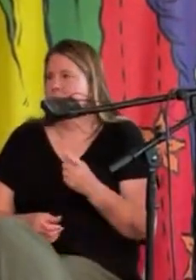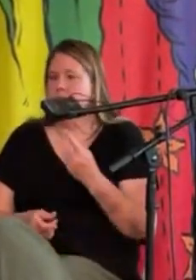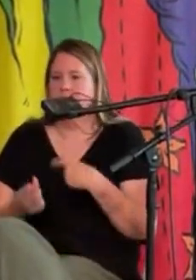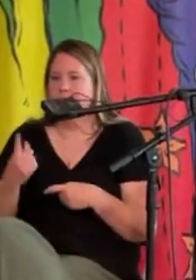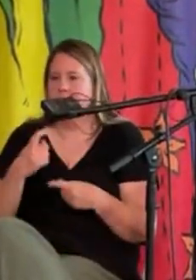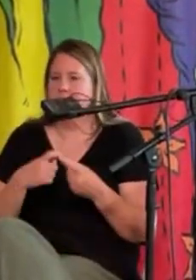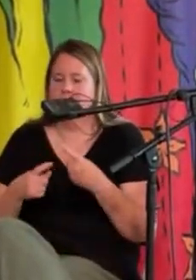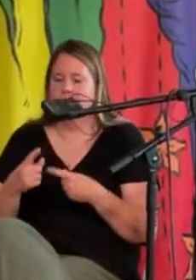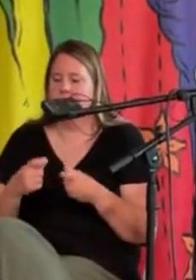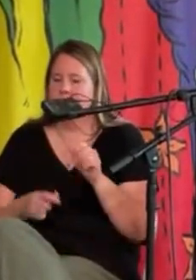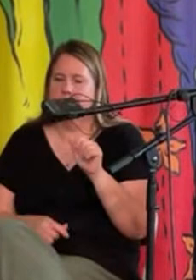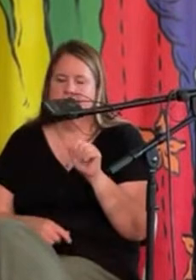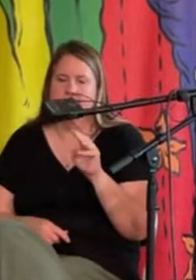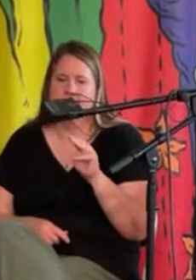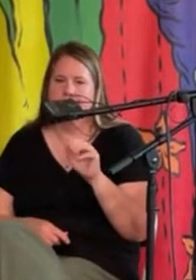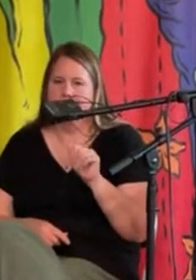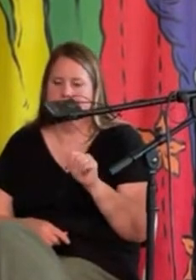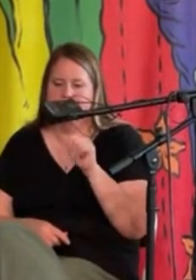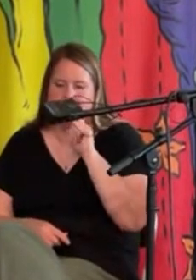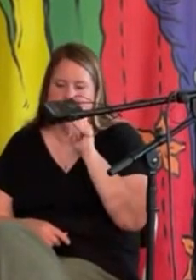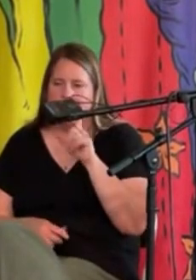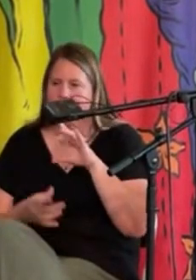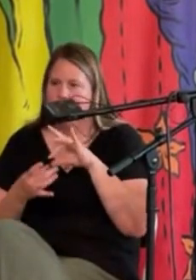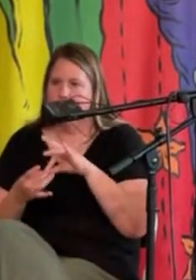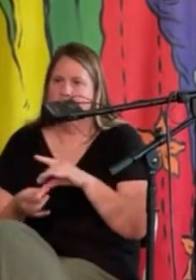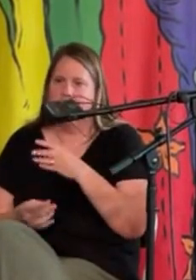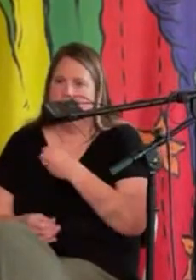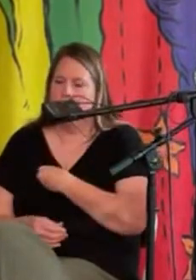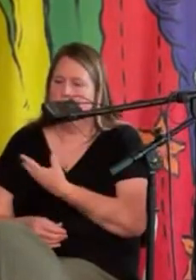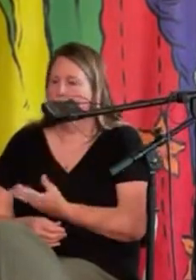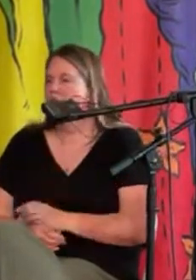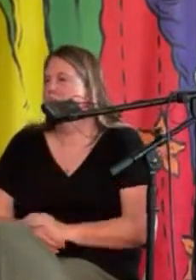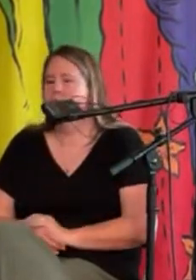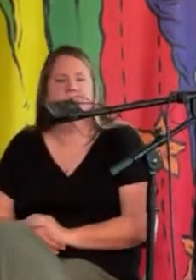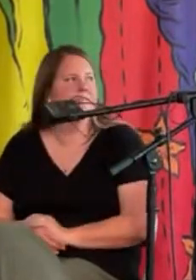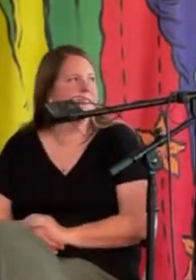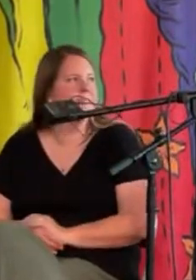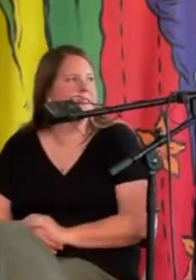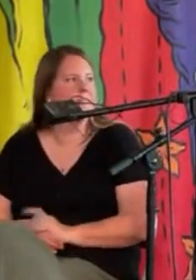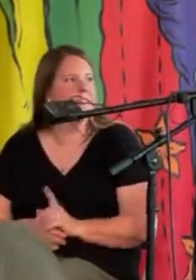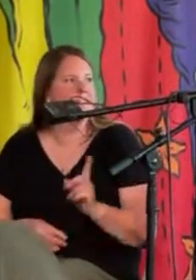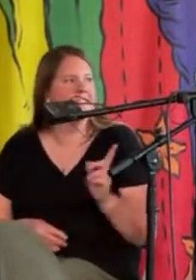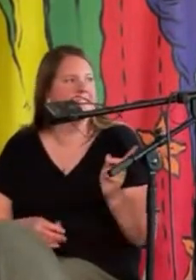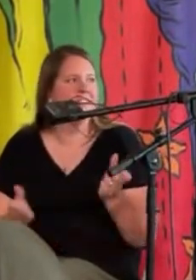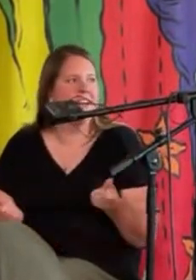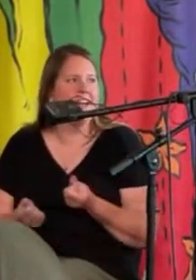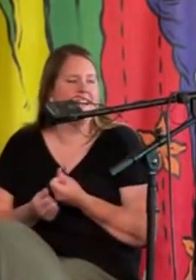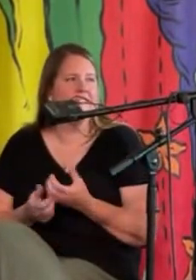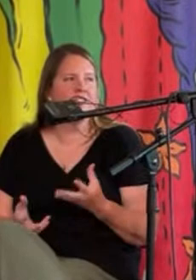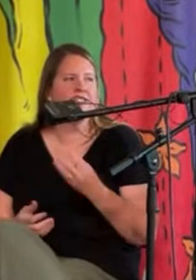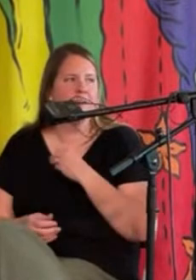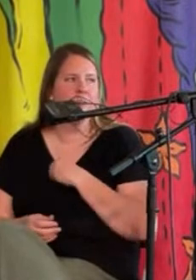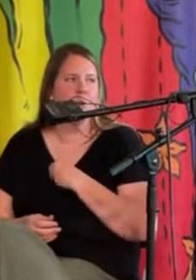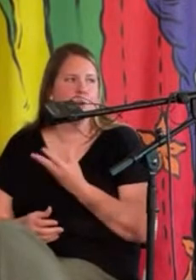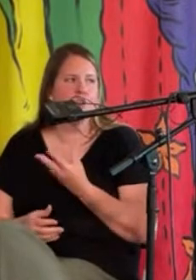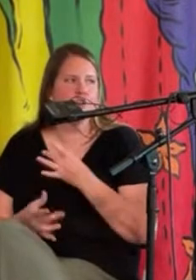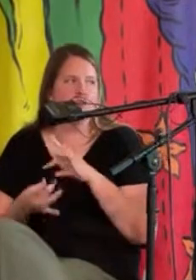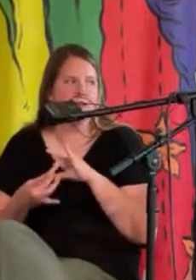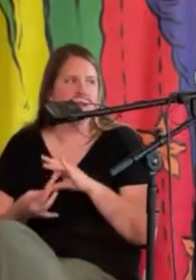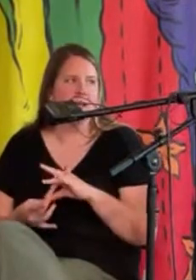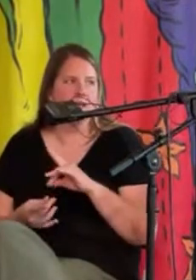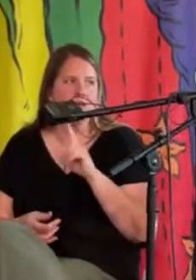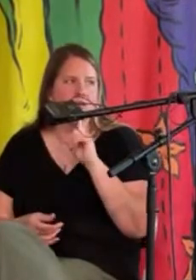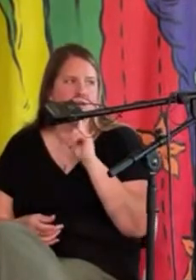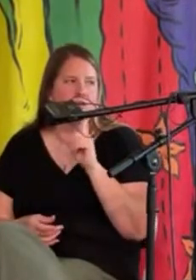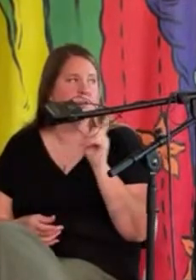It's AMA. It does not have to be poetry related. I mean, everything is poetry related. True. You